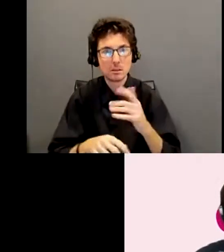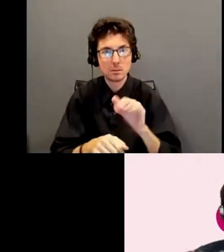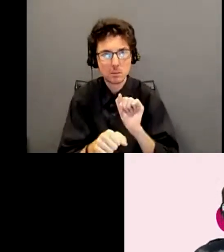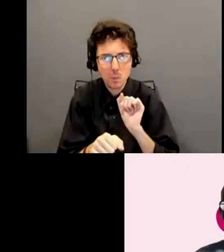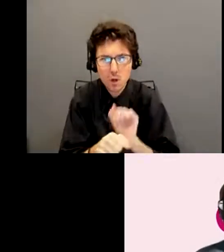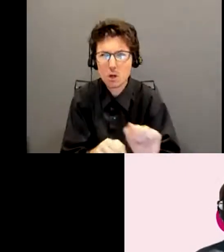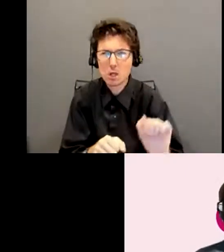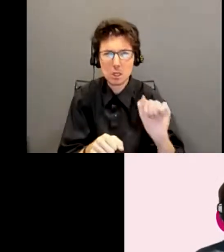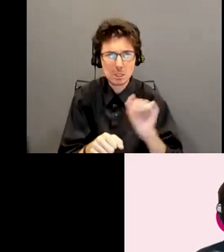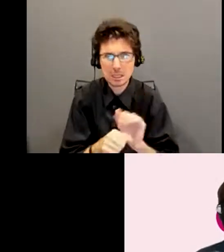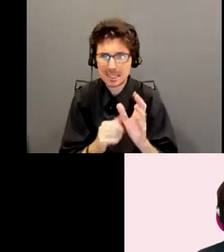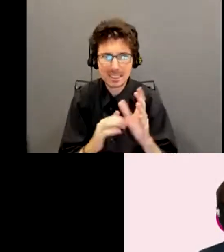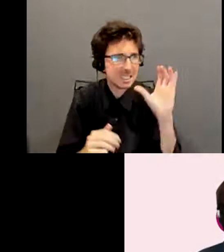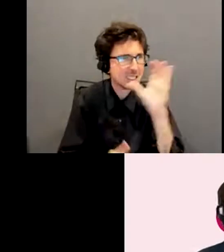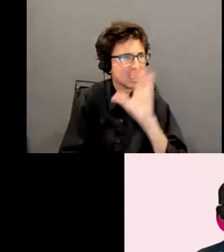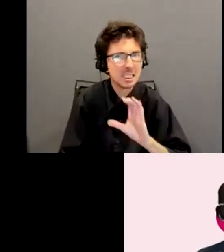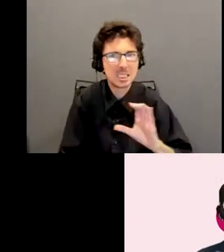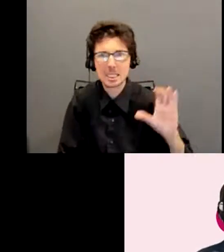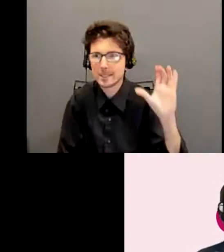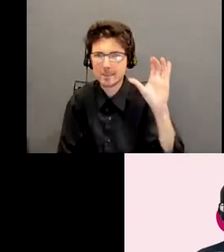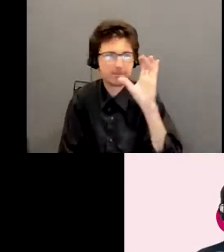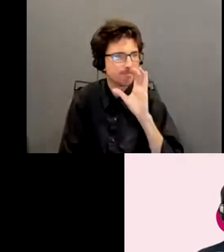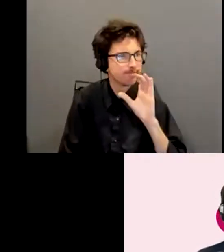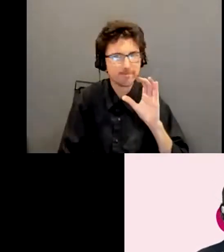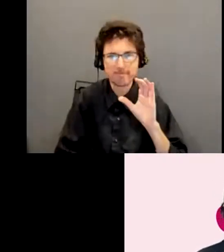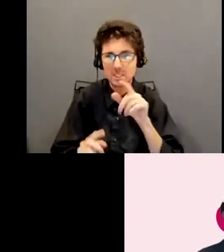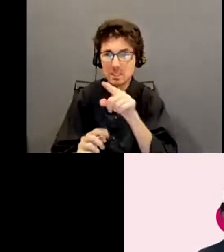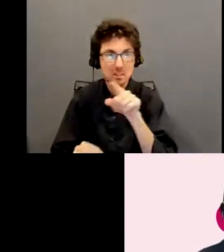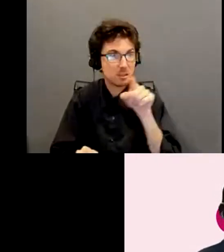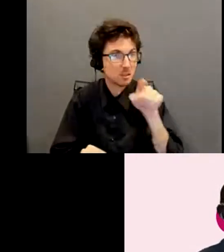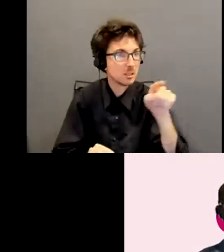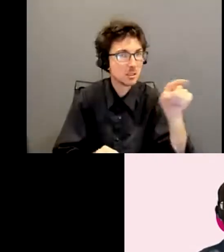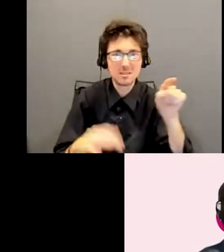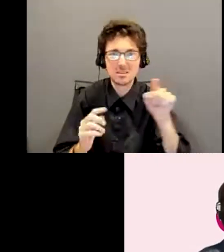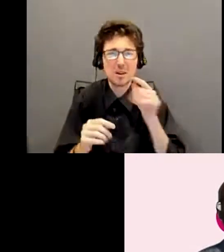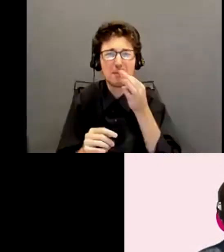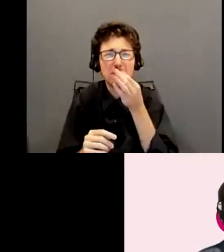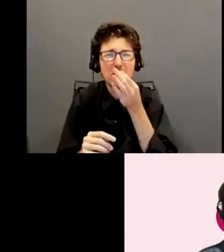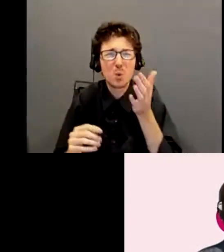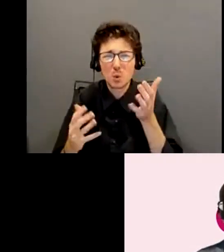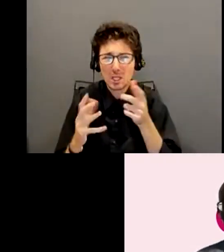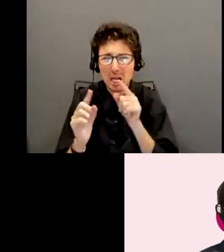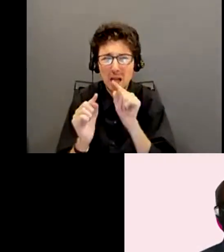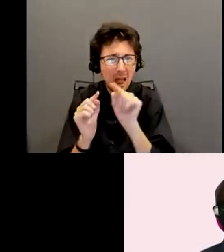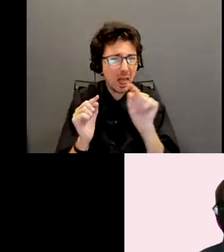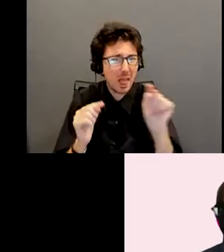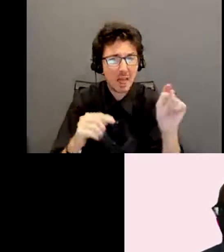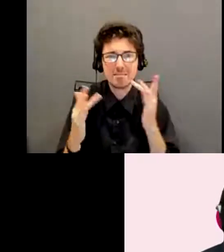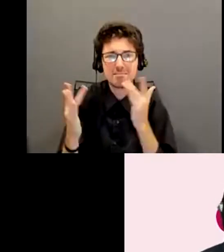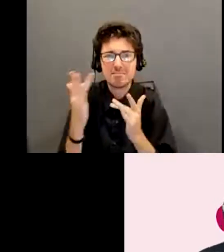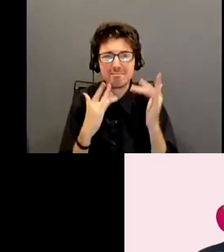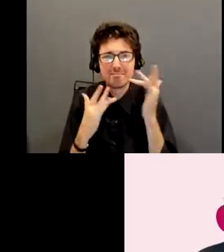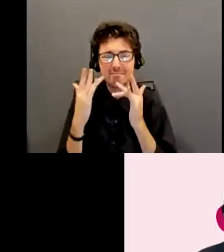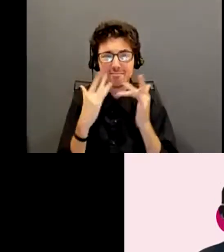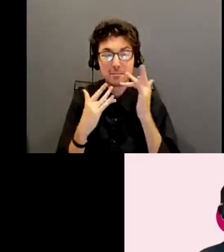you know, forward to their lives. And therefore, we understood that the adults with